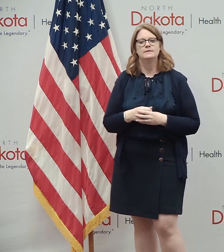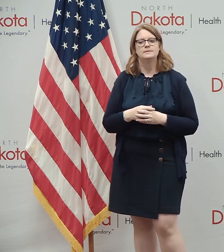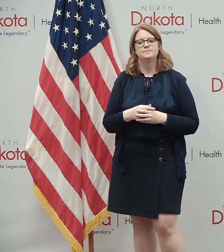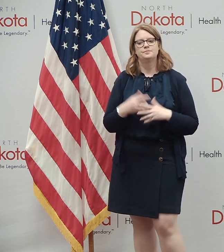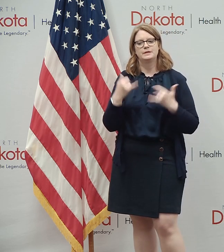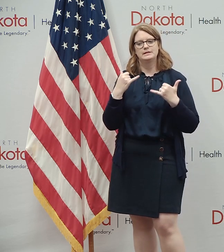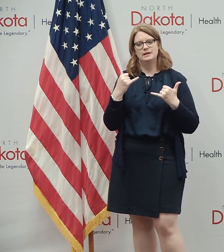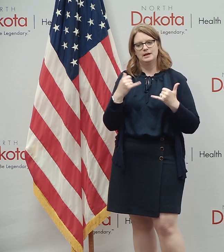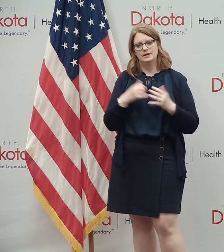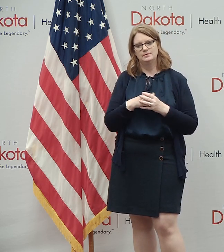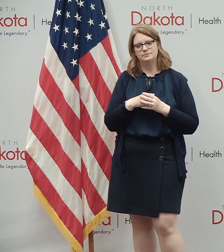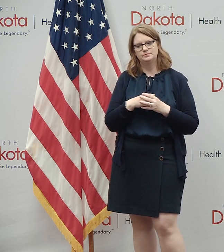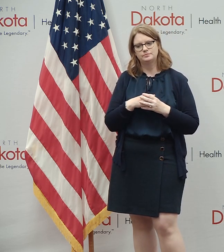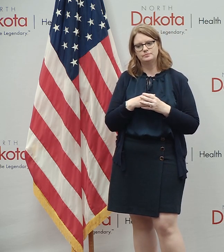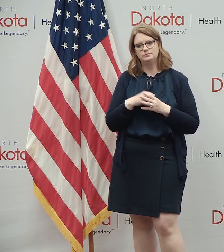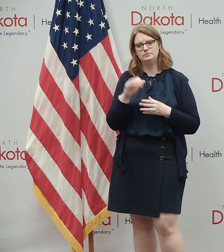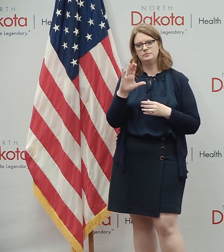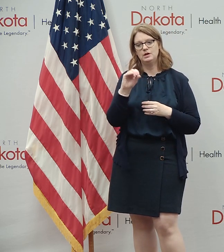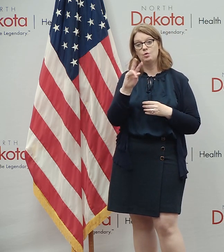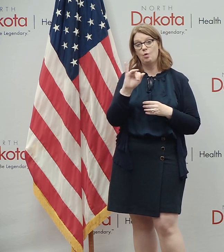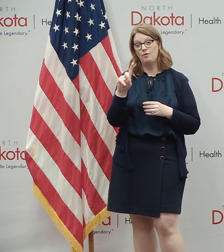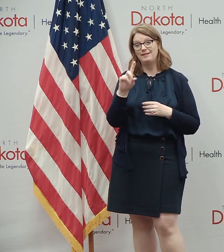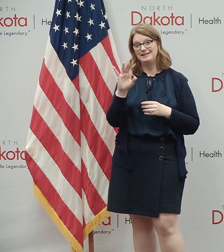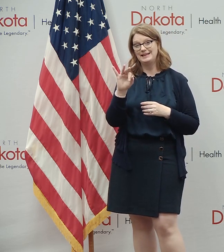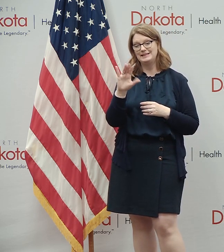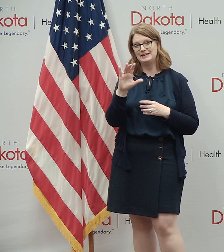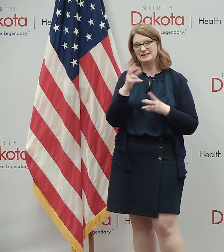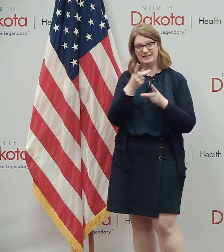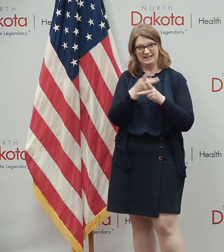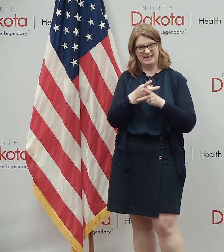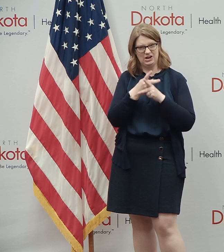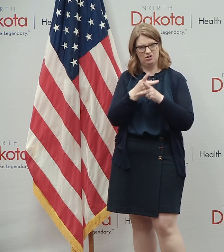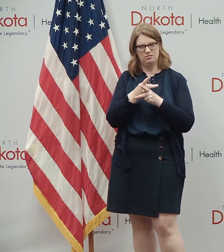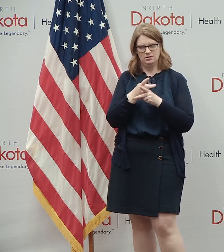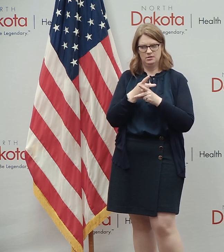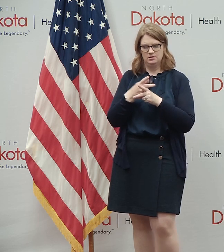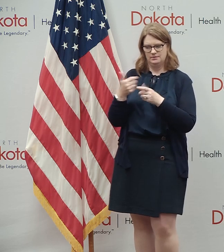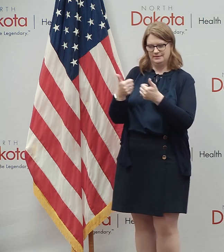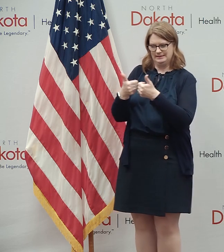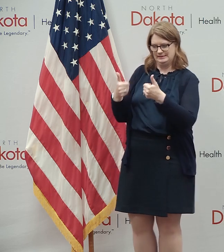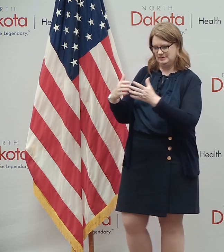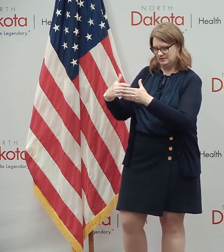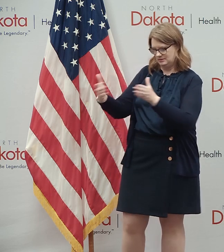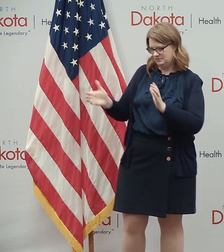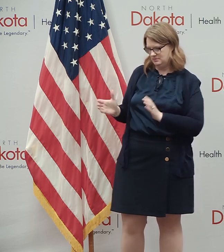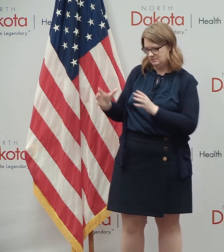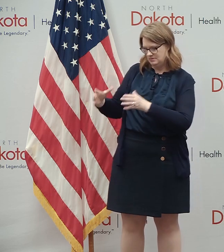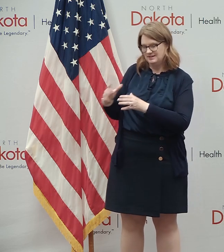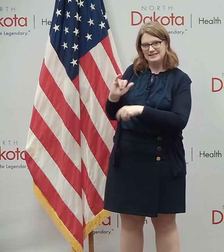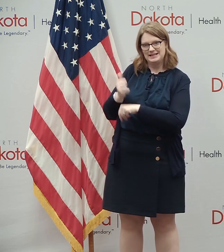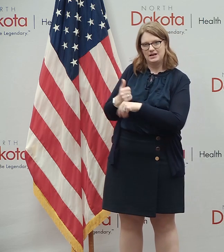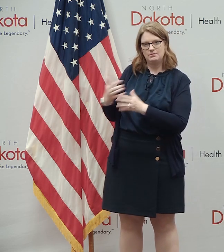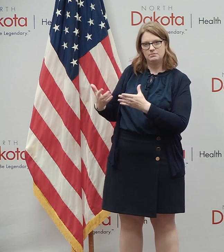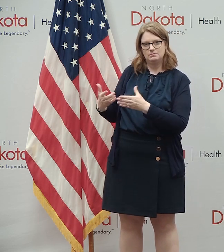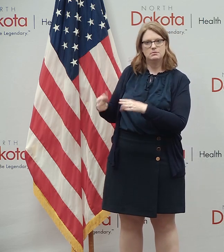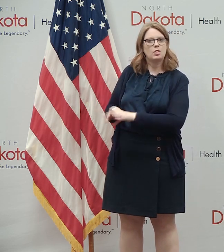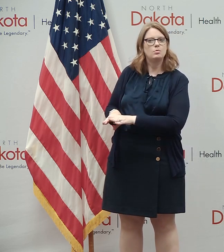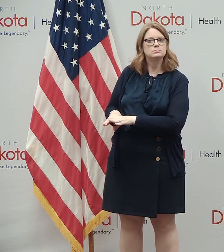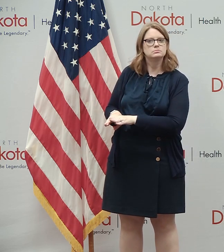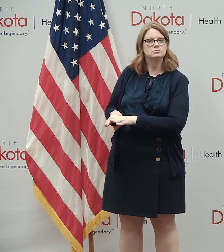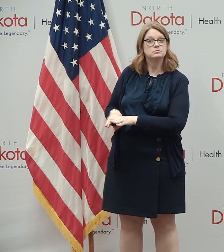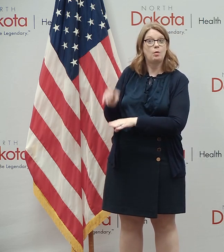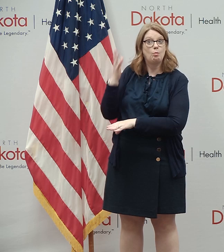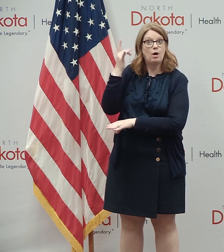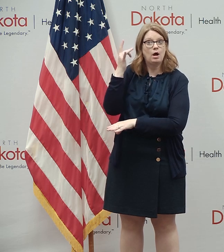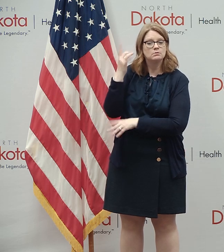today, the COVID-19 care area that they had set up is closed. Why? Because there are no current